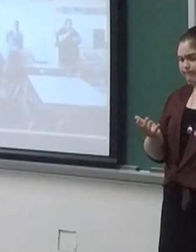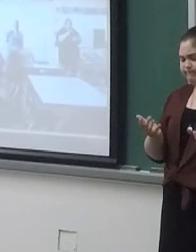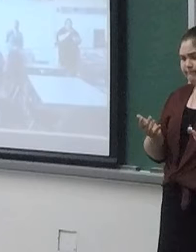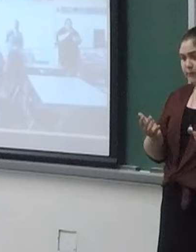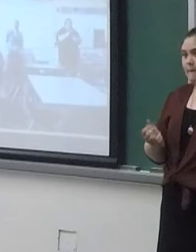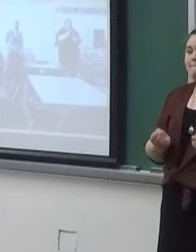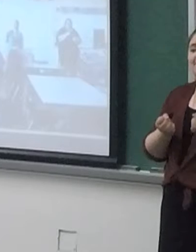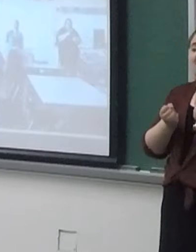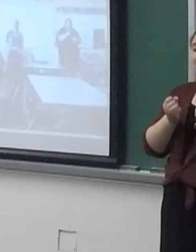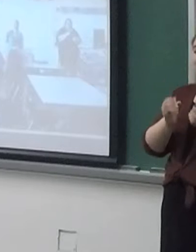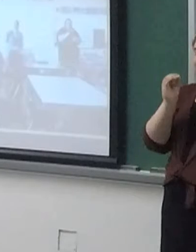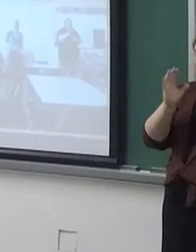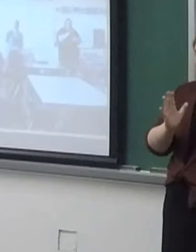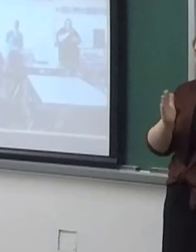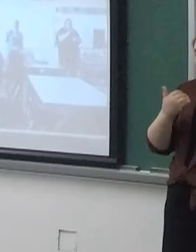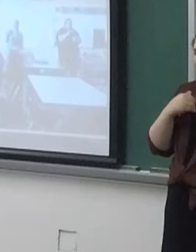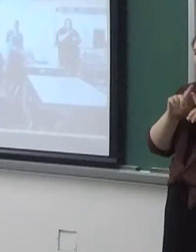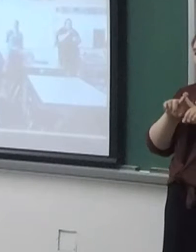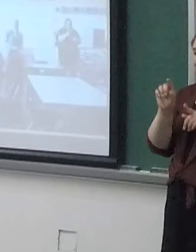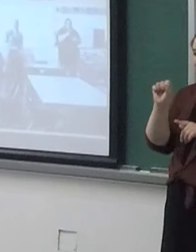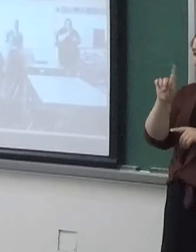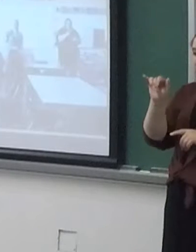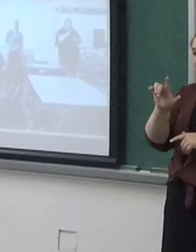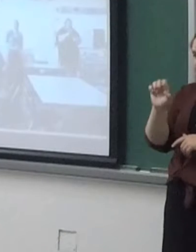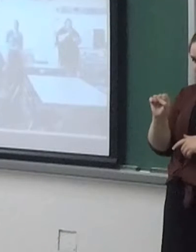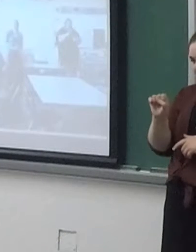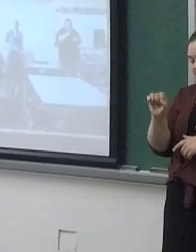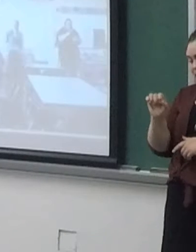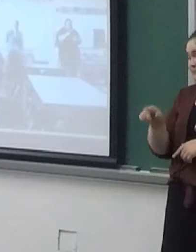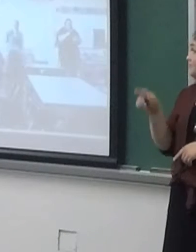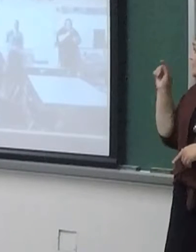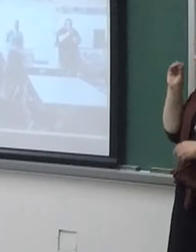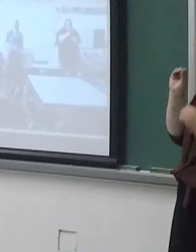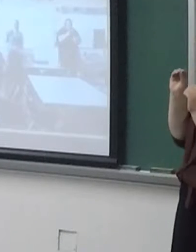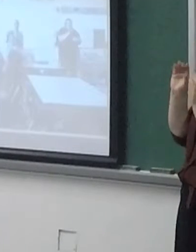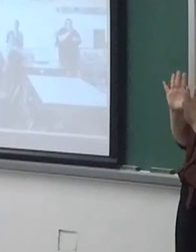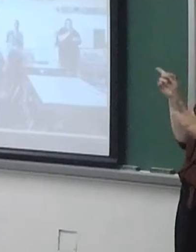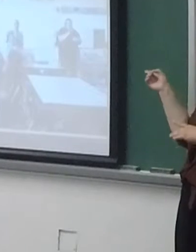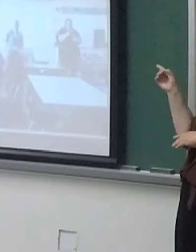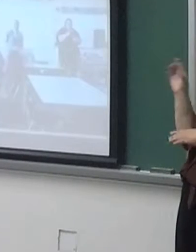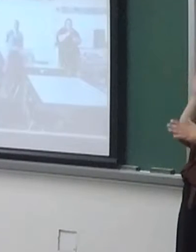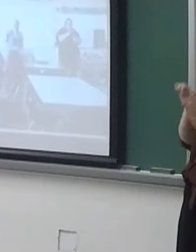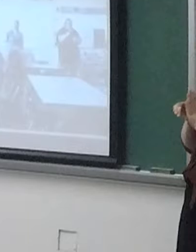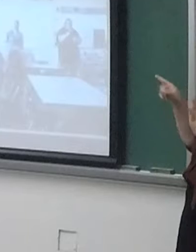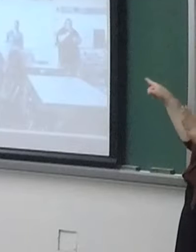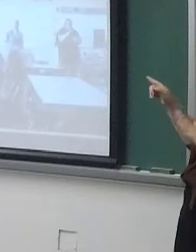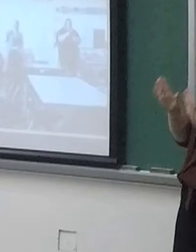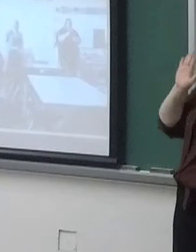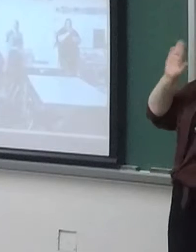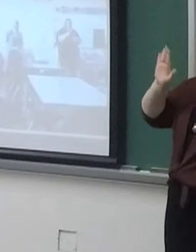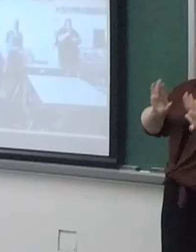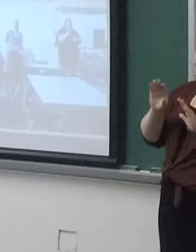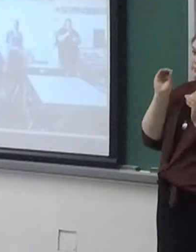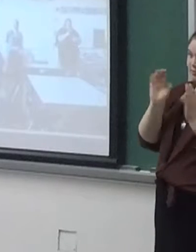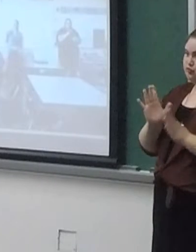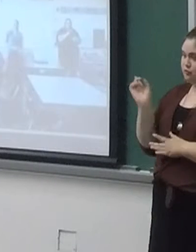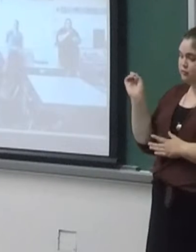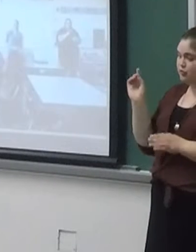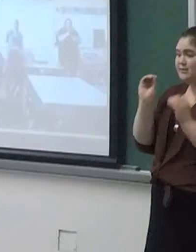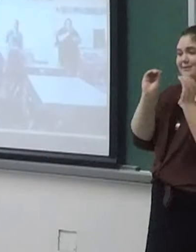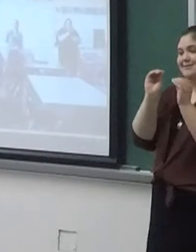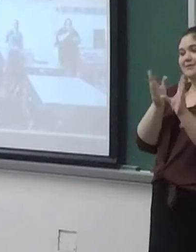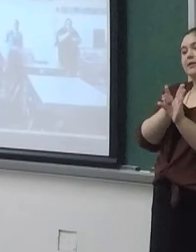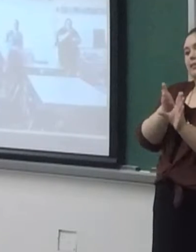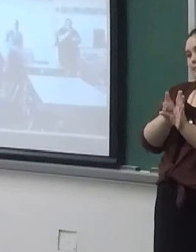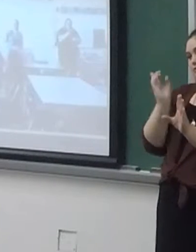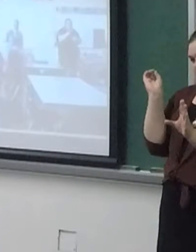lot of the teachers had different teaching styles. The teacher that I'm next to in particular She's a great teacher. She teaches